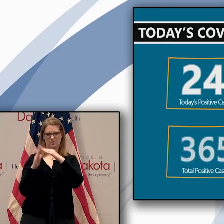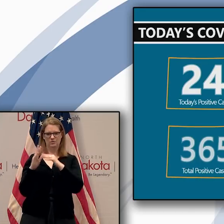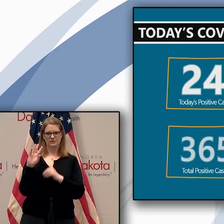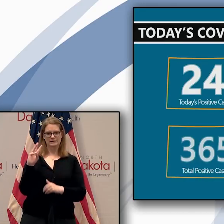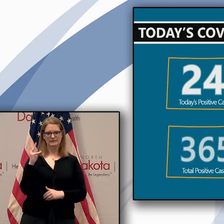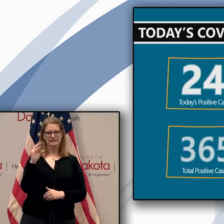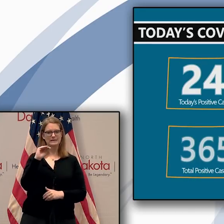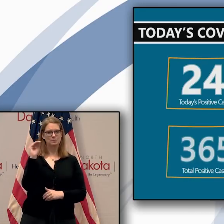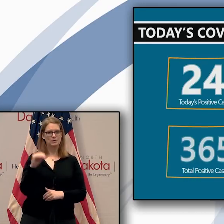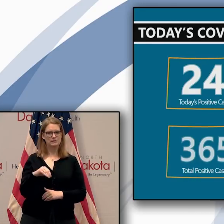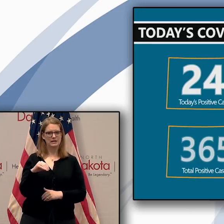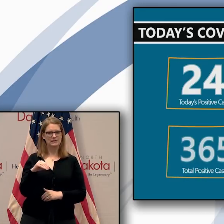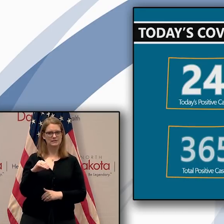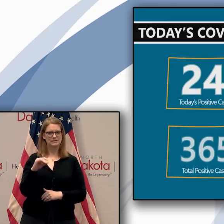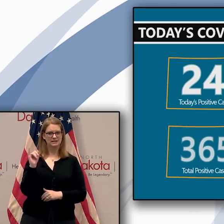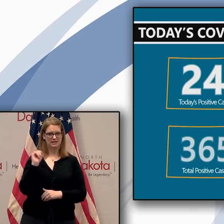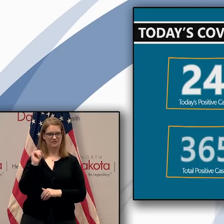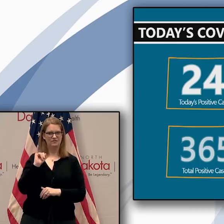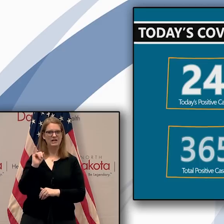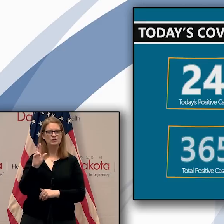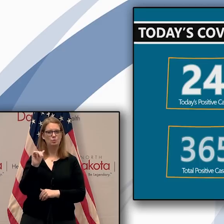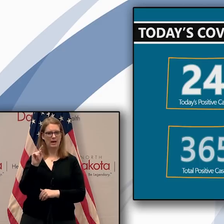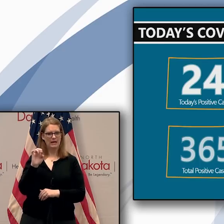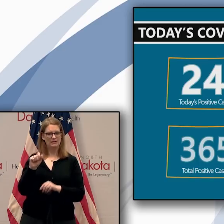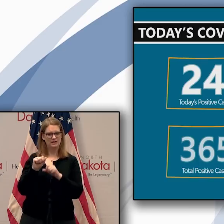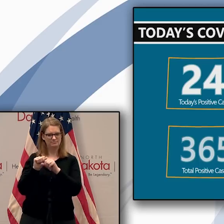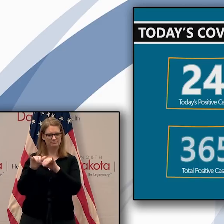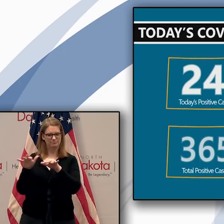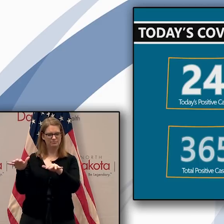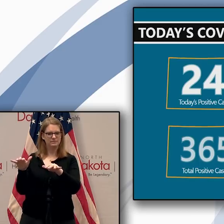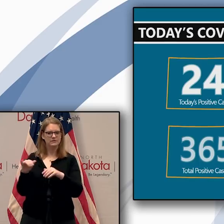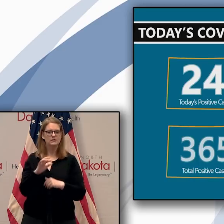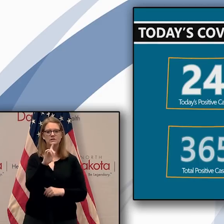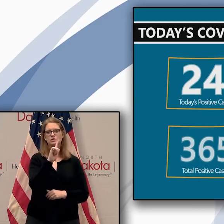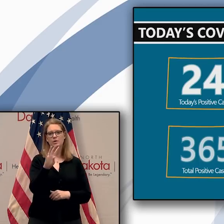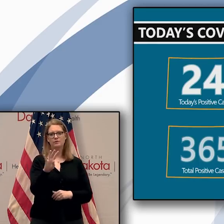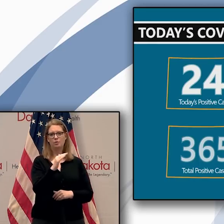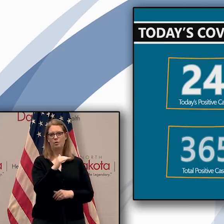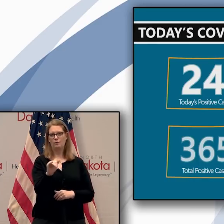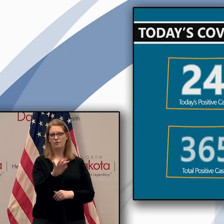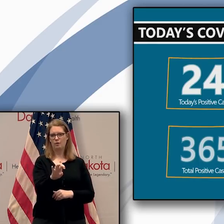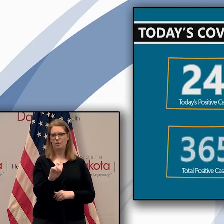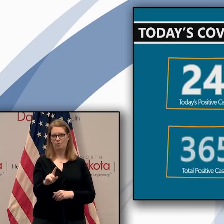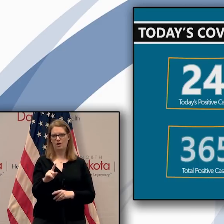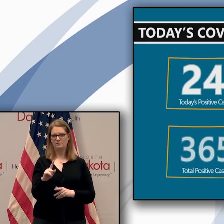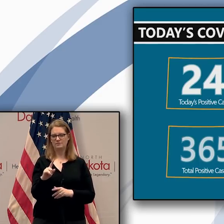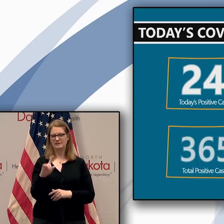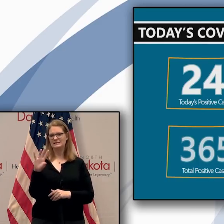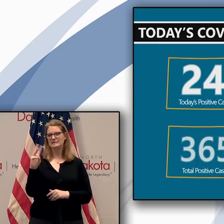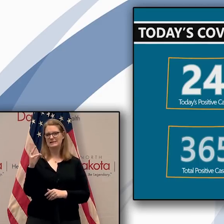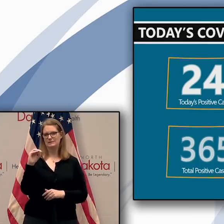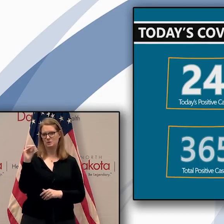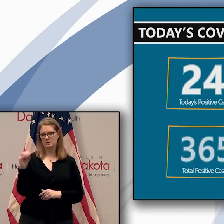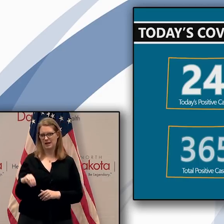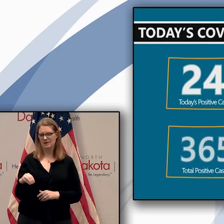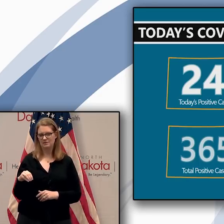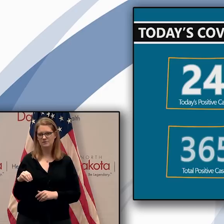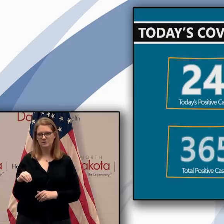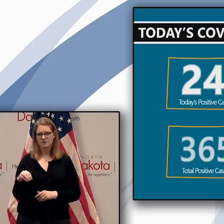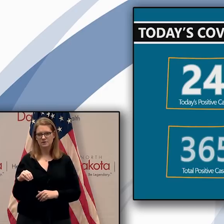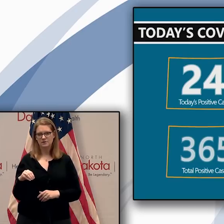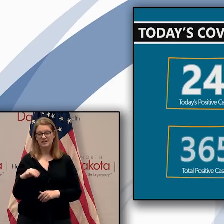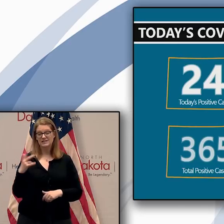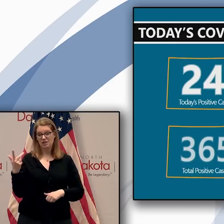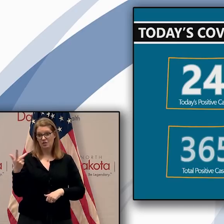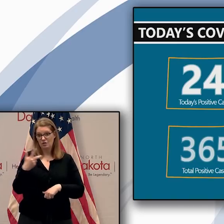6% infection rate in terms of that's the 24 over the 401 tests. That's the 3rd day in